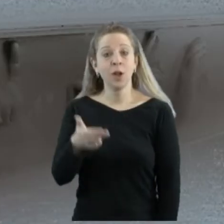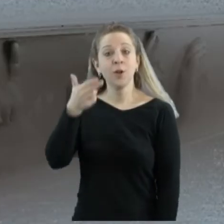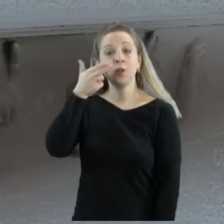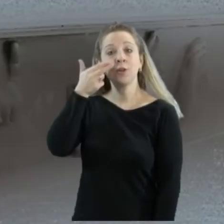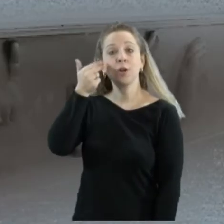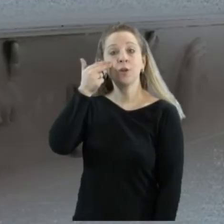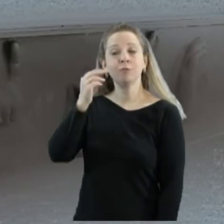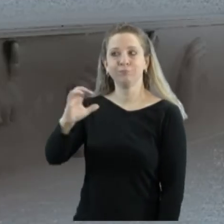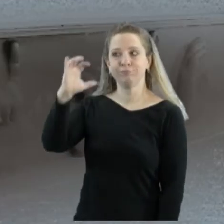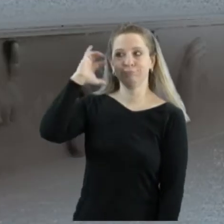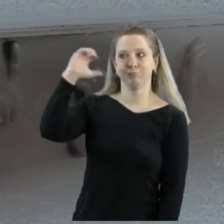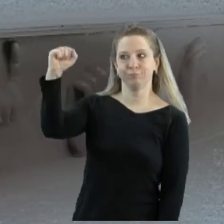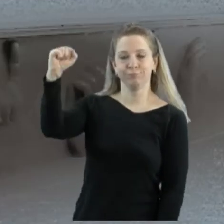Claire's trip to America.